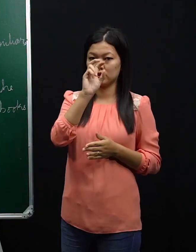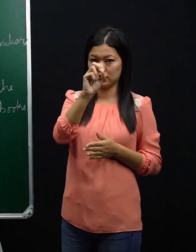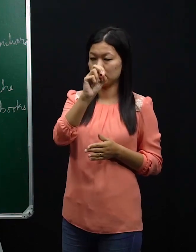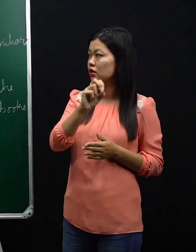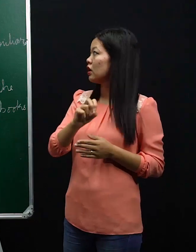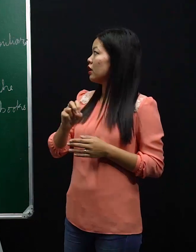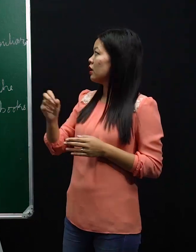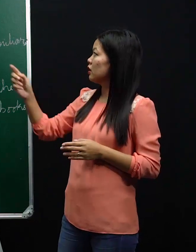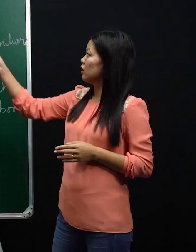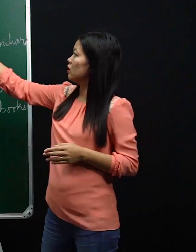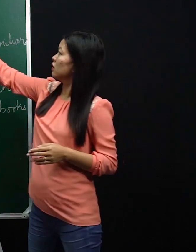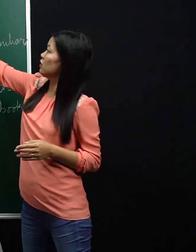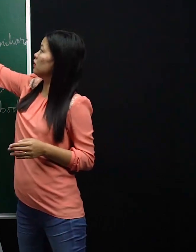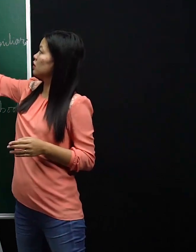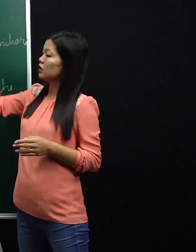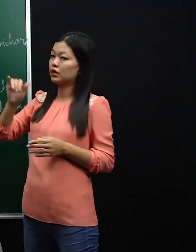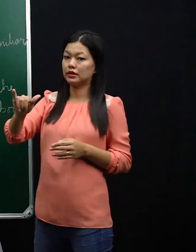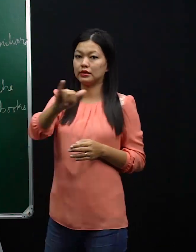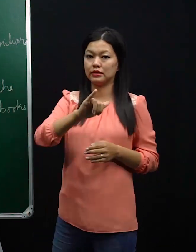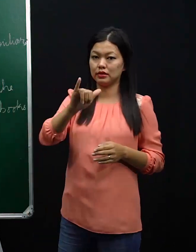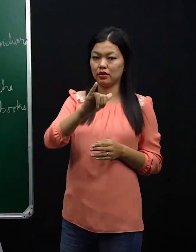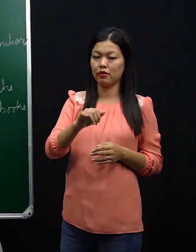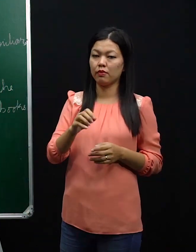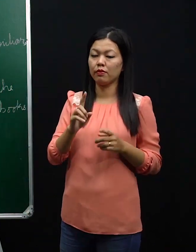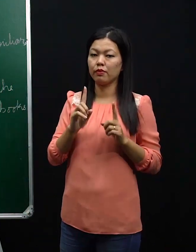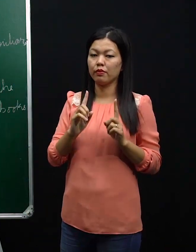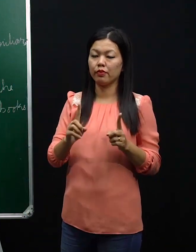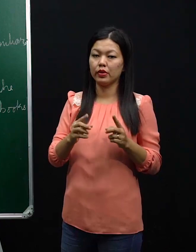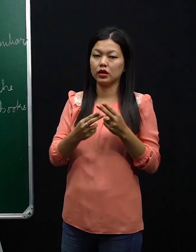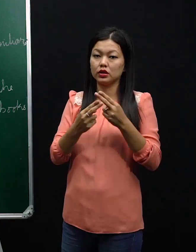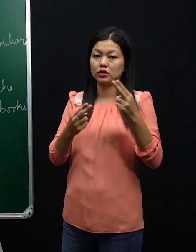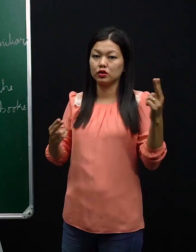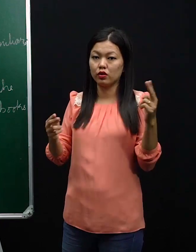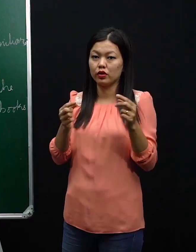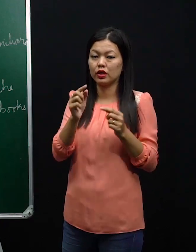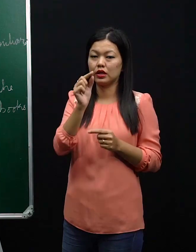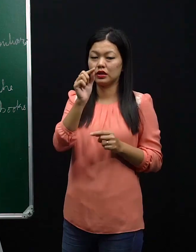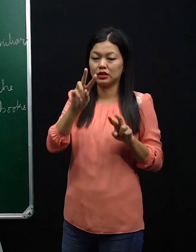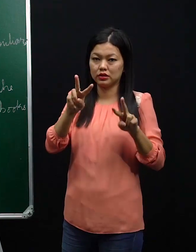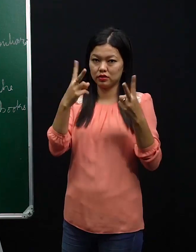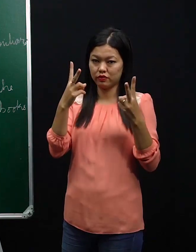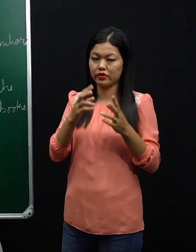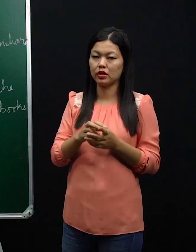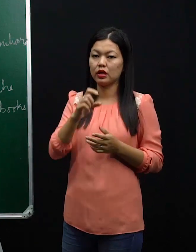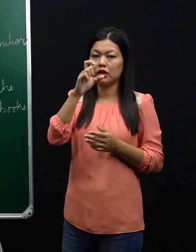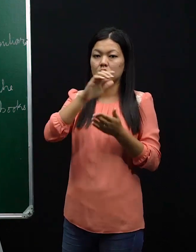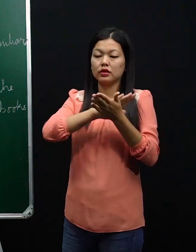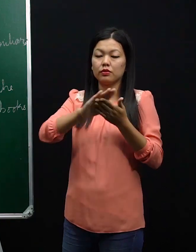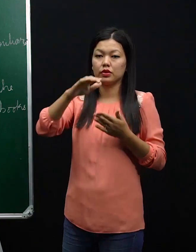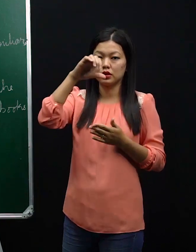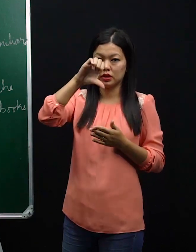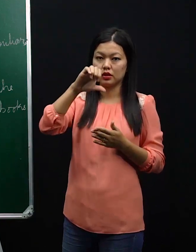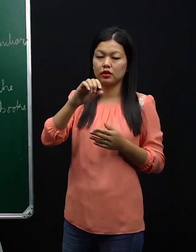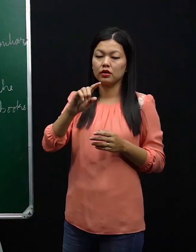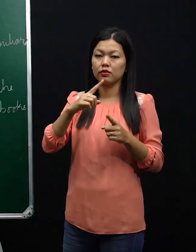want you to remember that even though they bear the same title, they are of two different chapters, that is chapter 9 and chapter